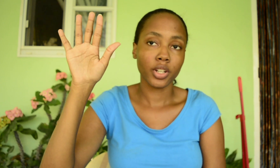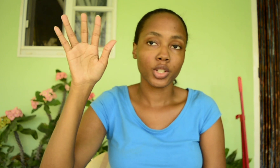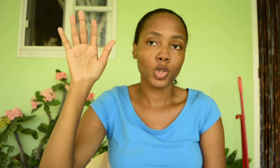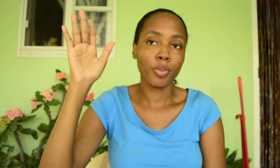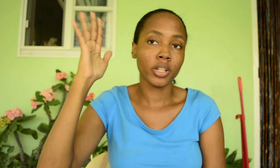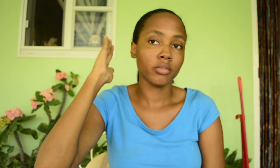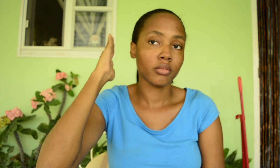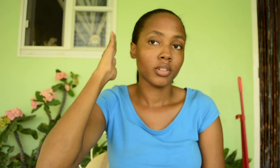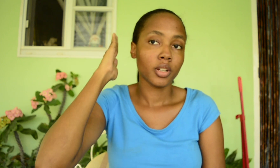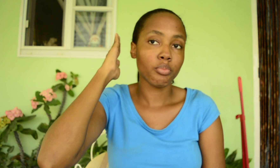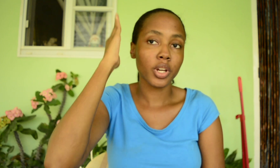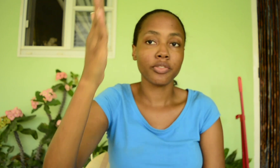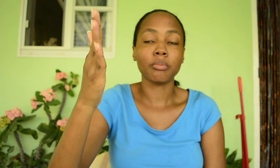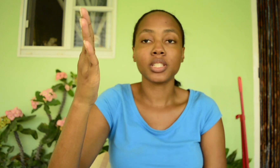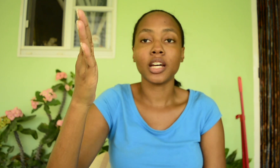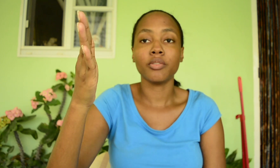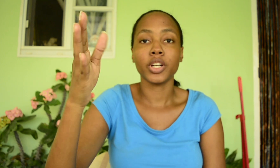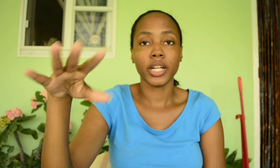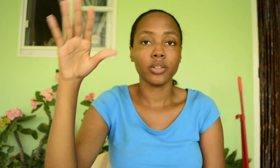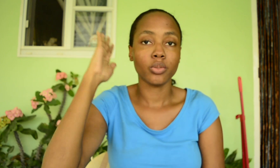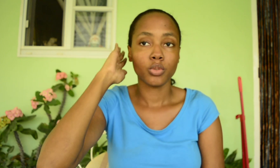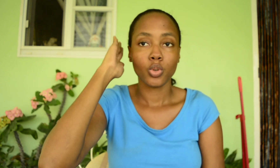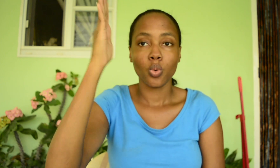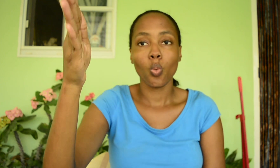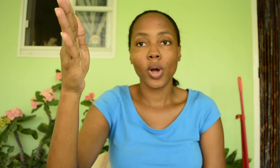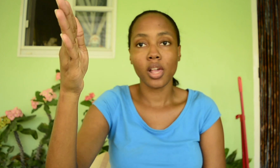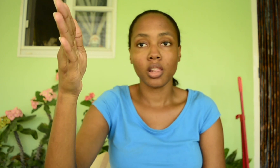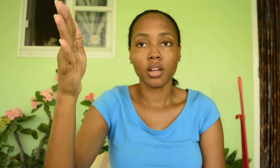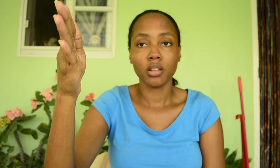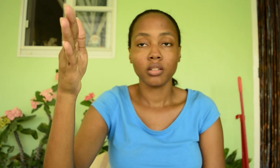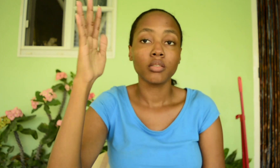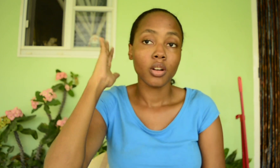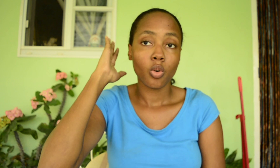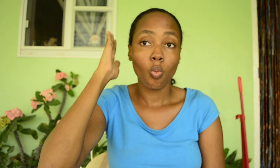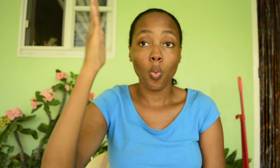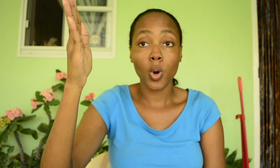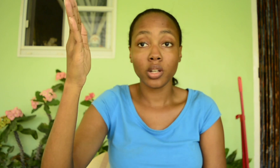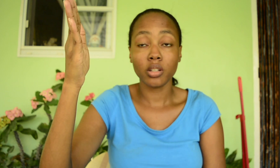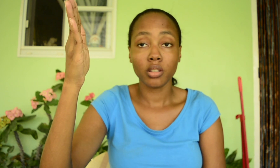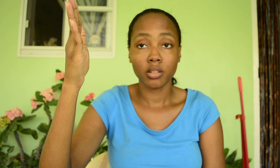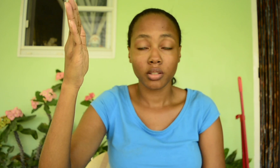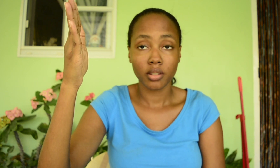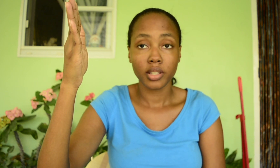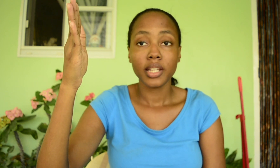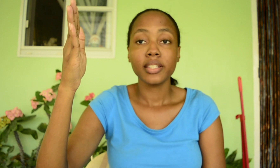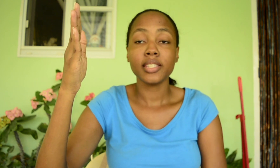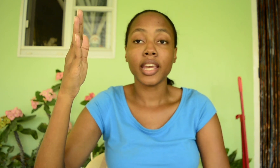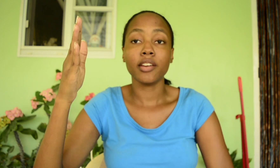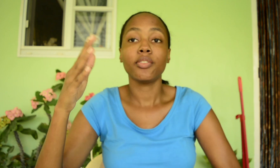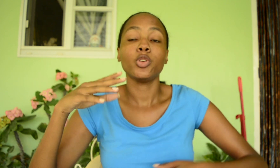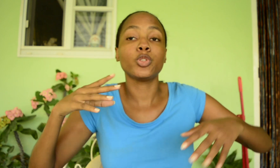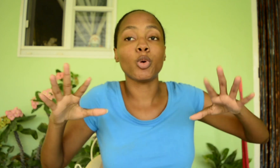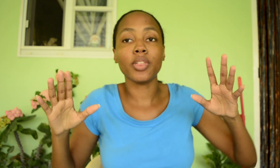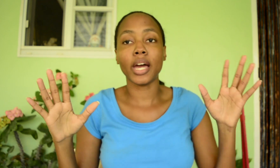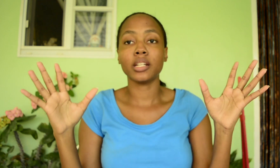Fingers open, bring it from the side of your head. Will, would, save, use both